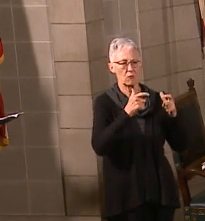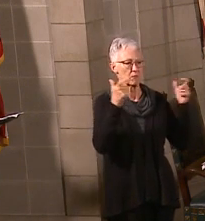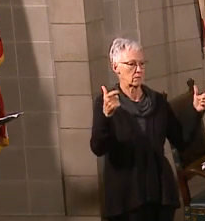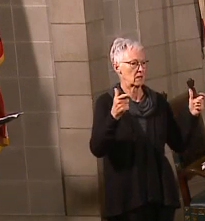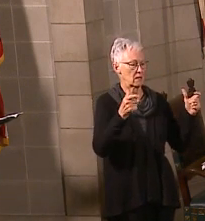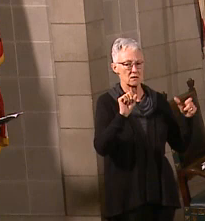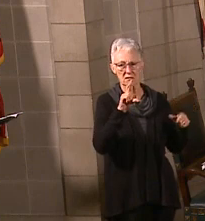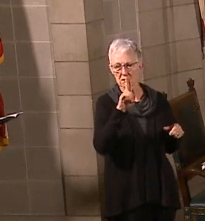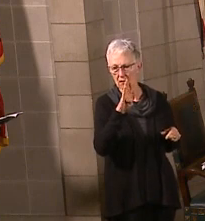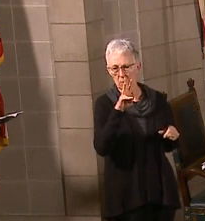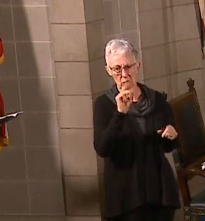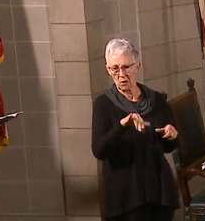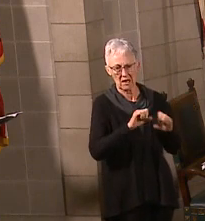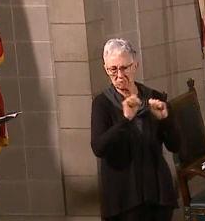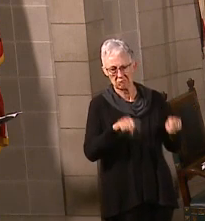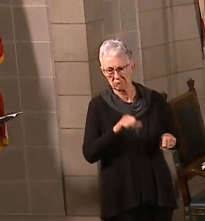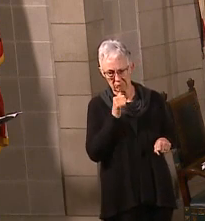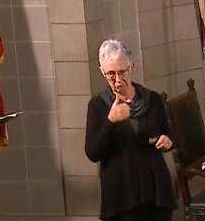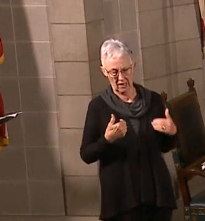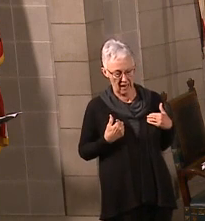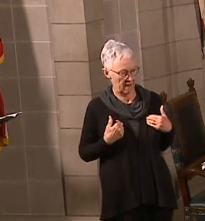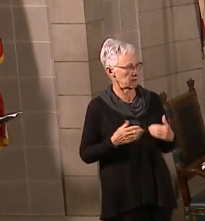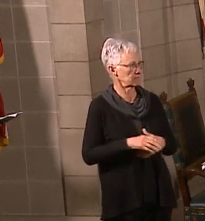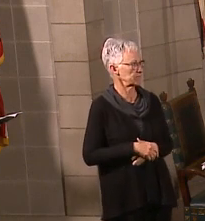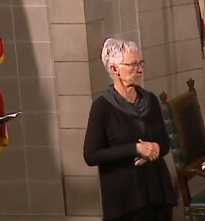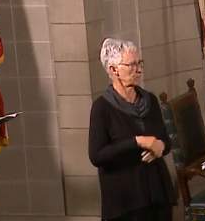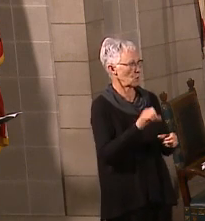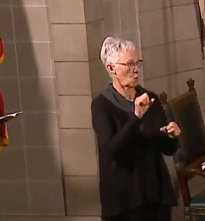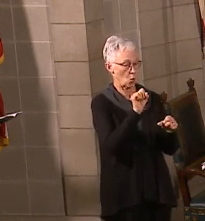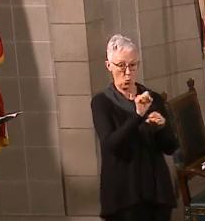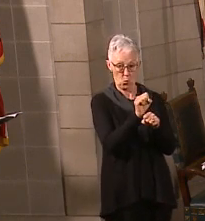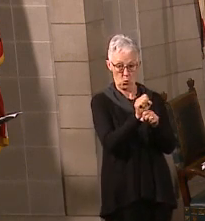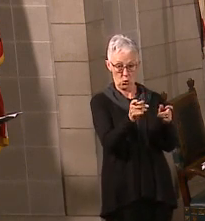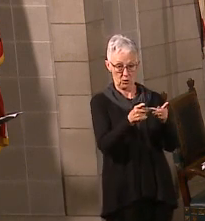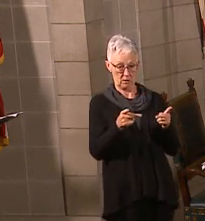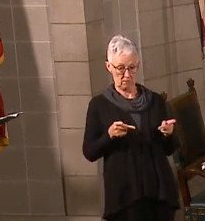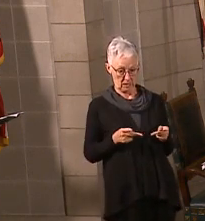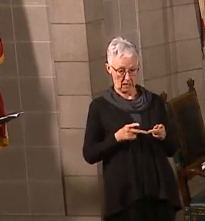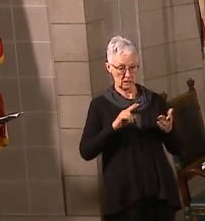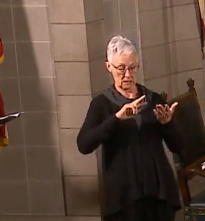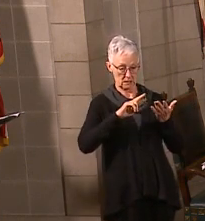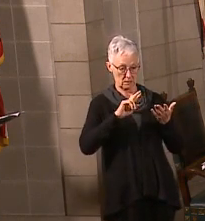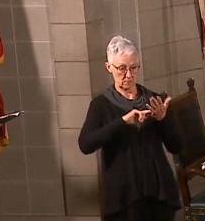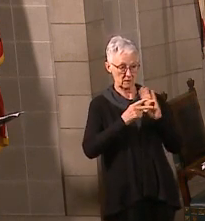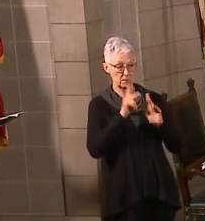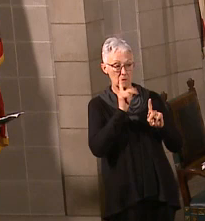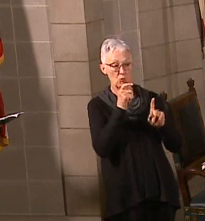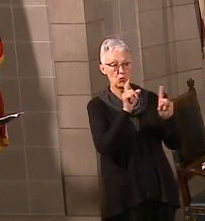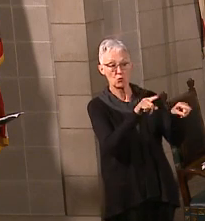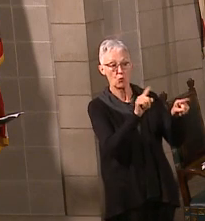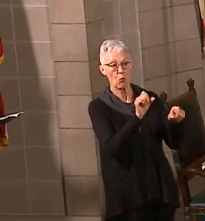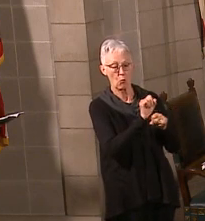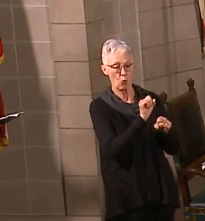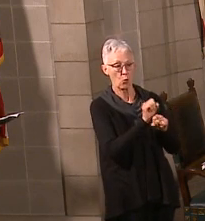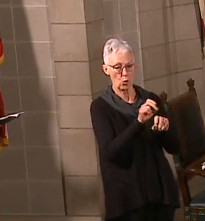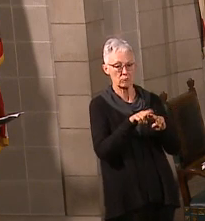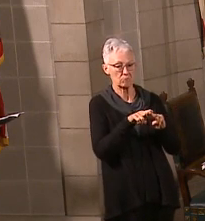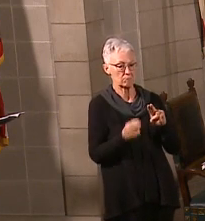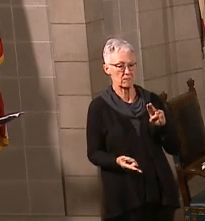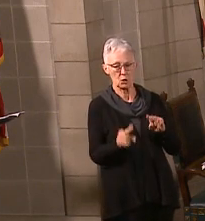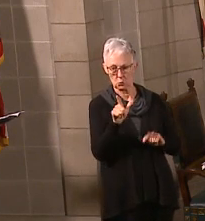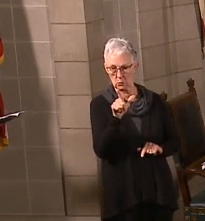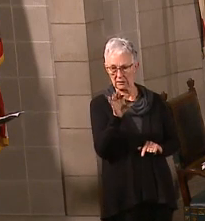York. And then workplace down 29%. That's stable, so that's about where it was